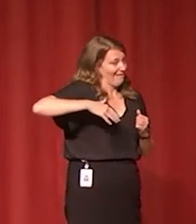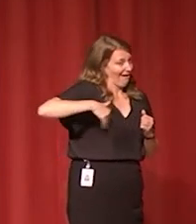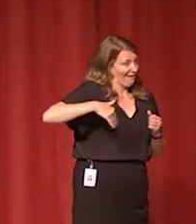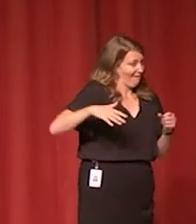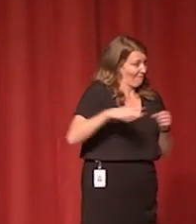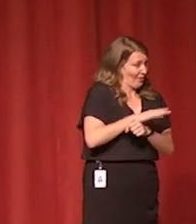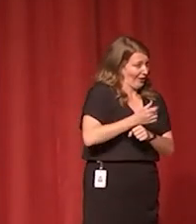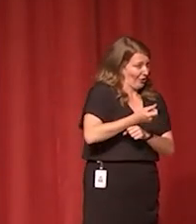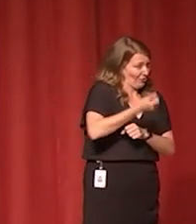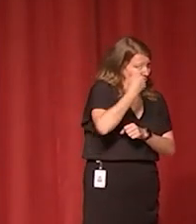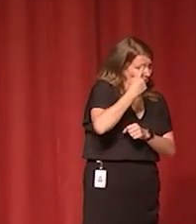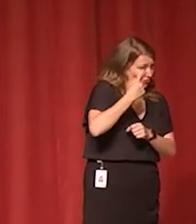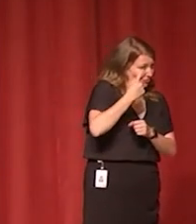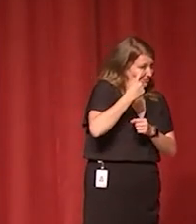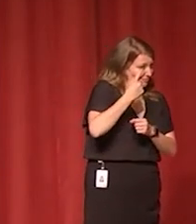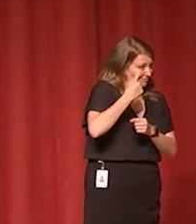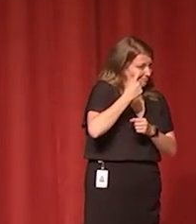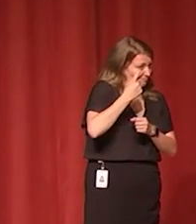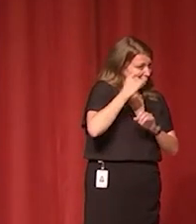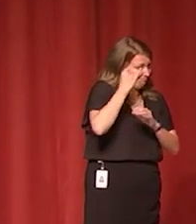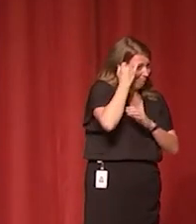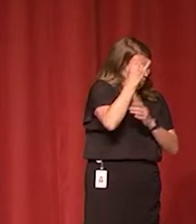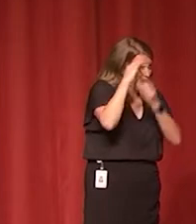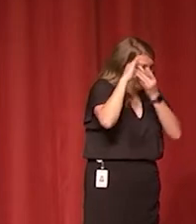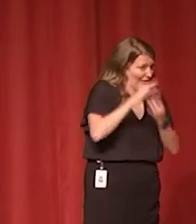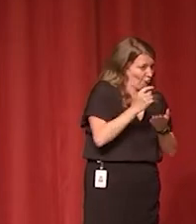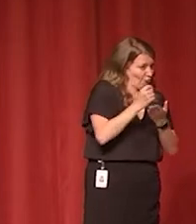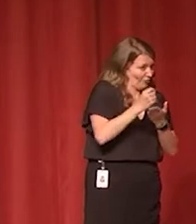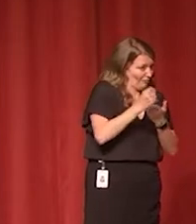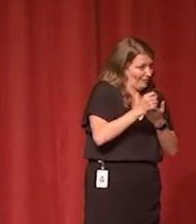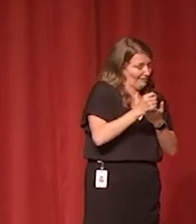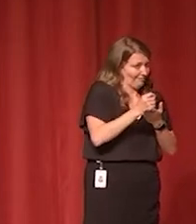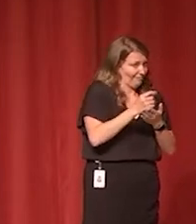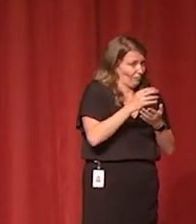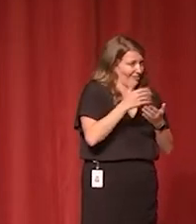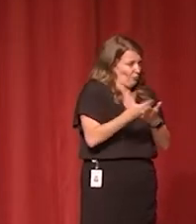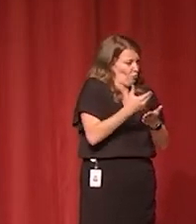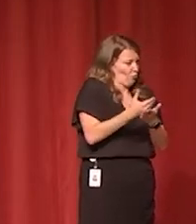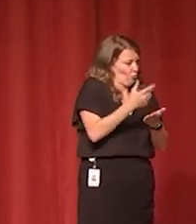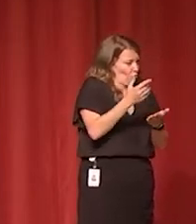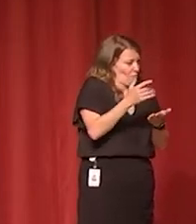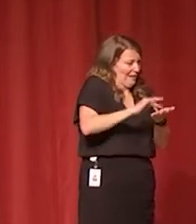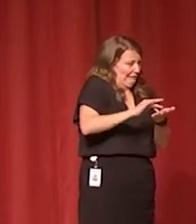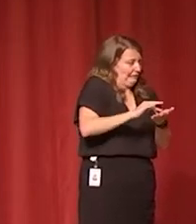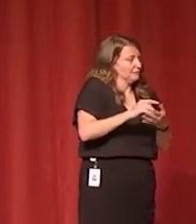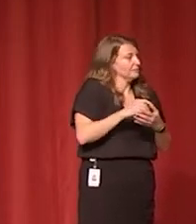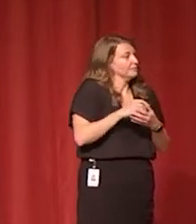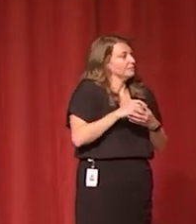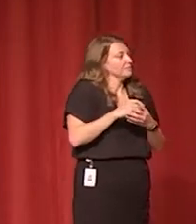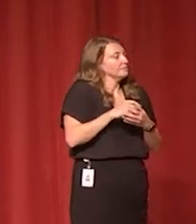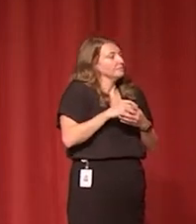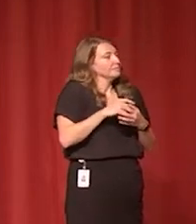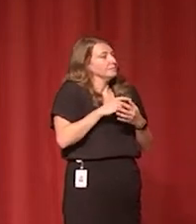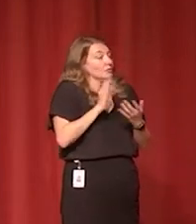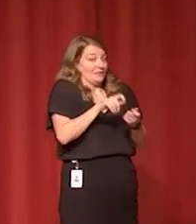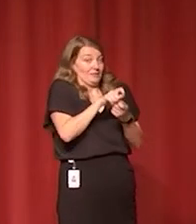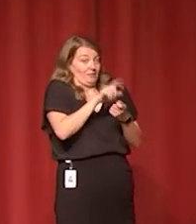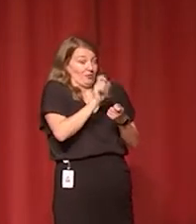understood parts of treatment with the new monoclonal antibodies, the duration. The specific question